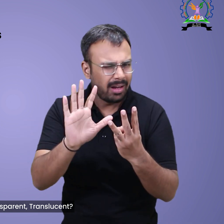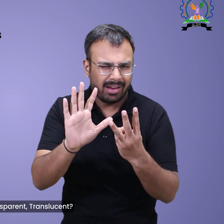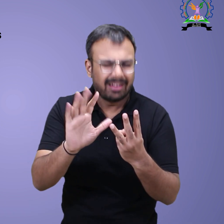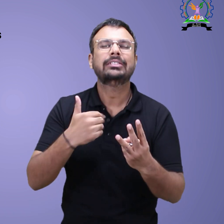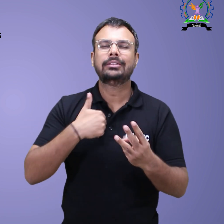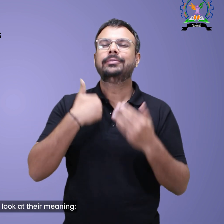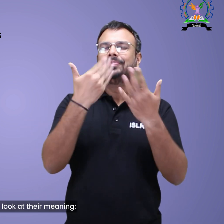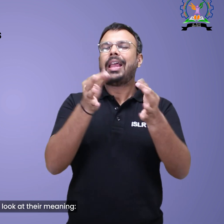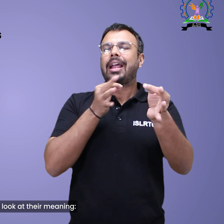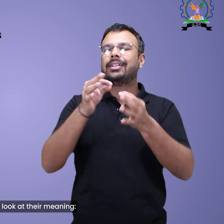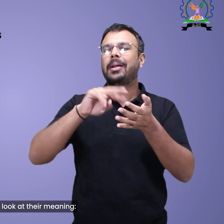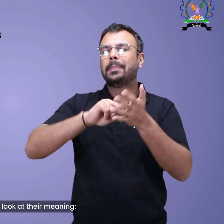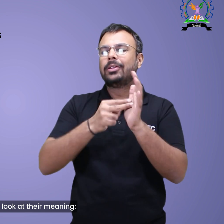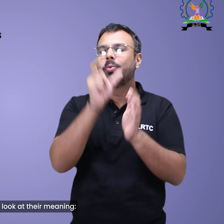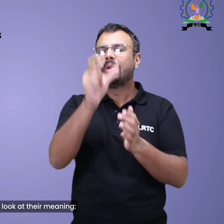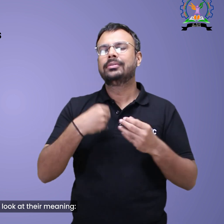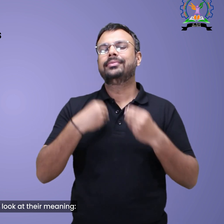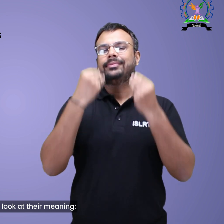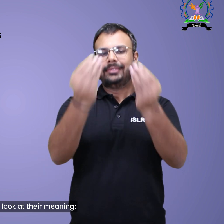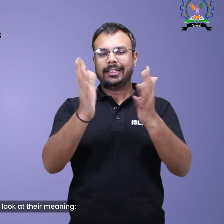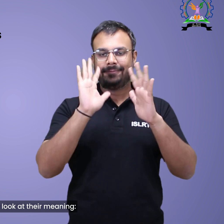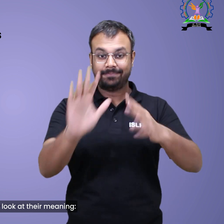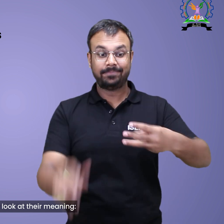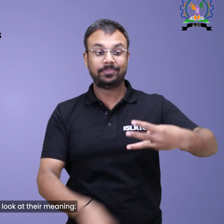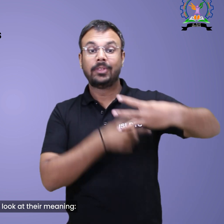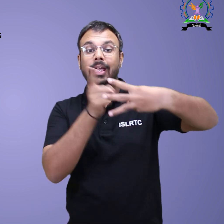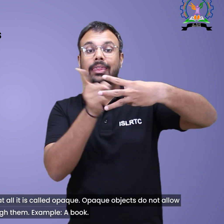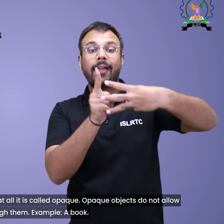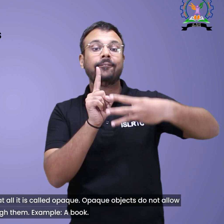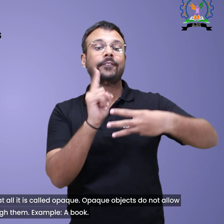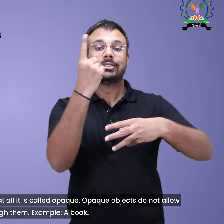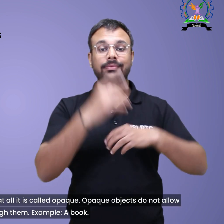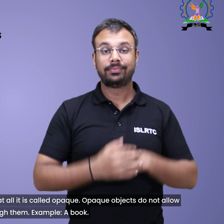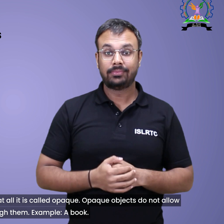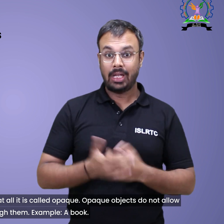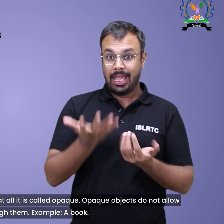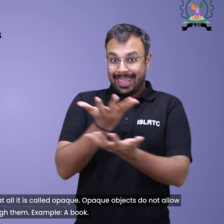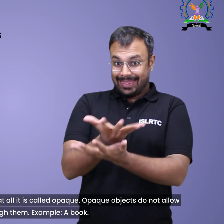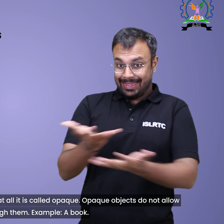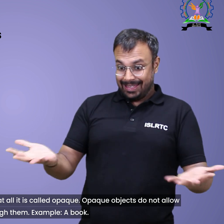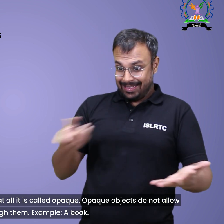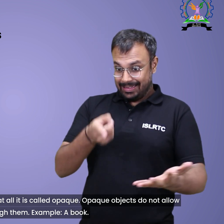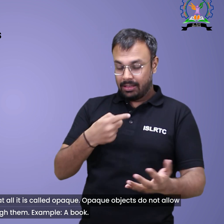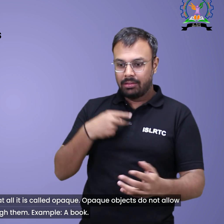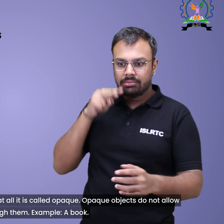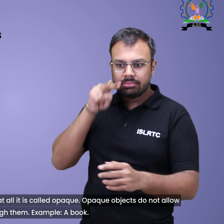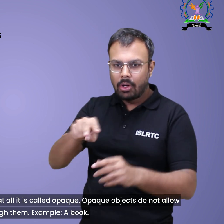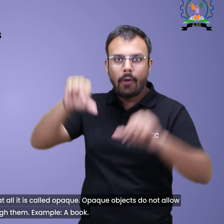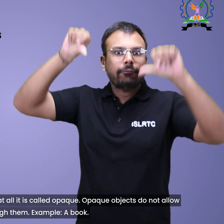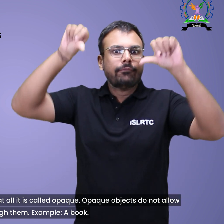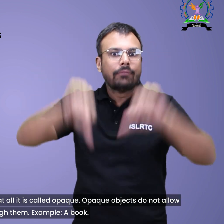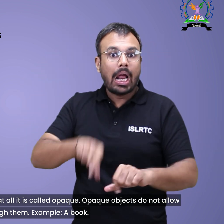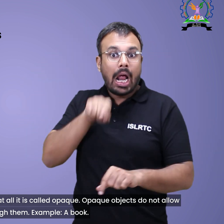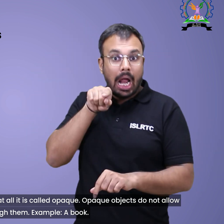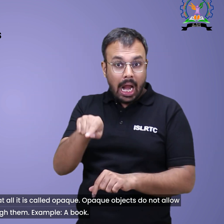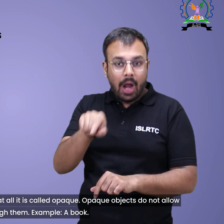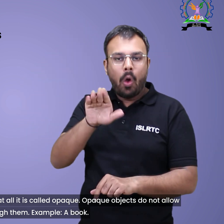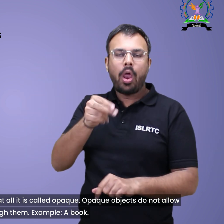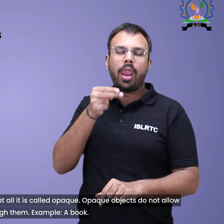We will quickly look at their meaning. Opaque, if we cannot see through an object at all, it is called